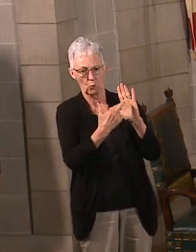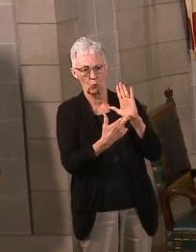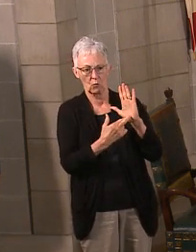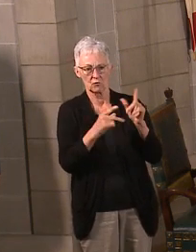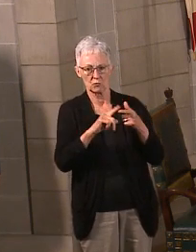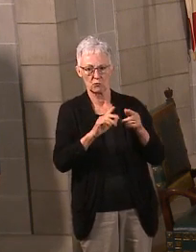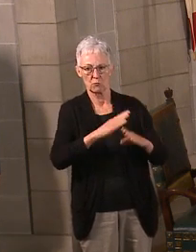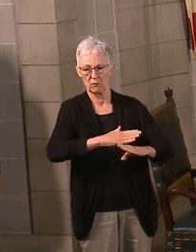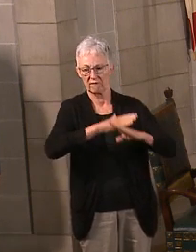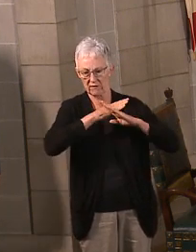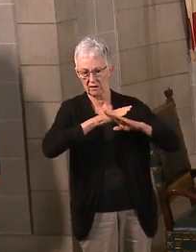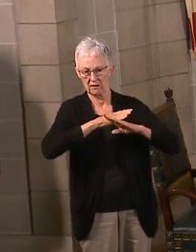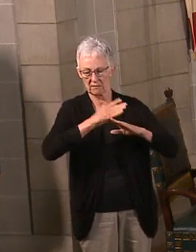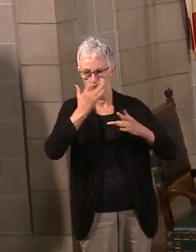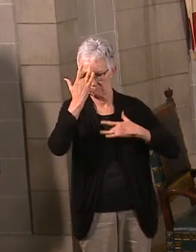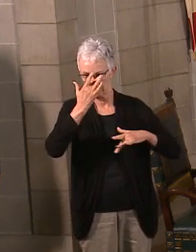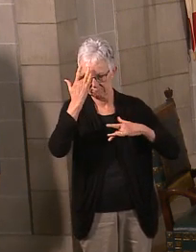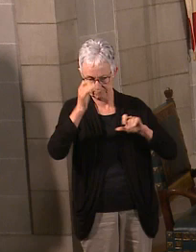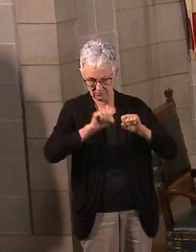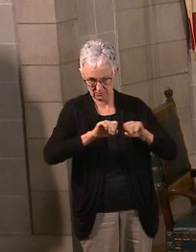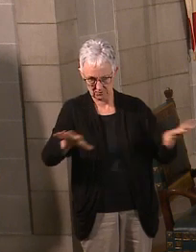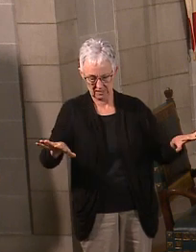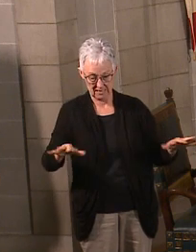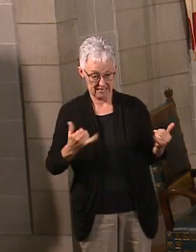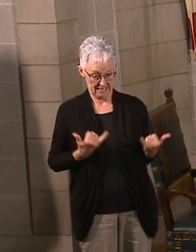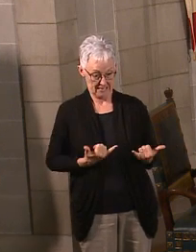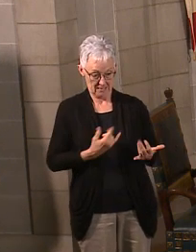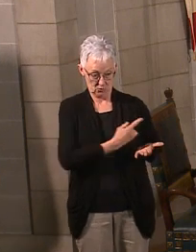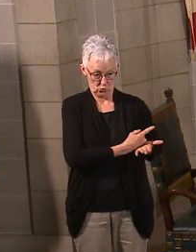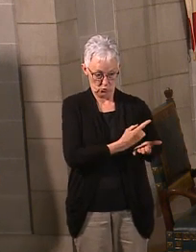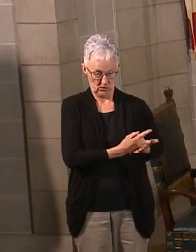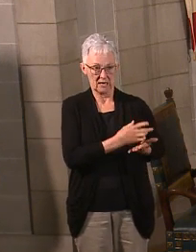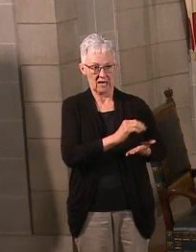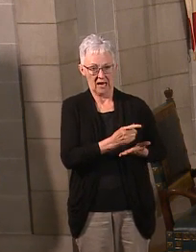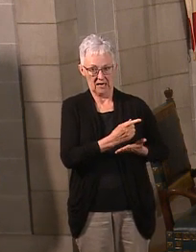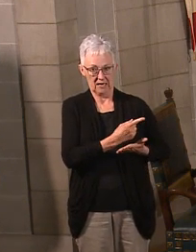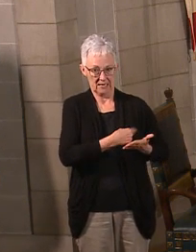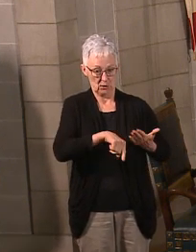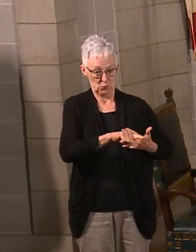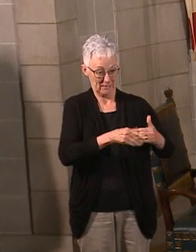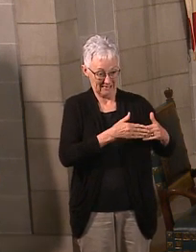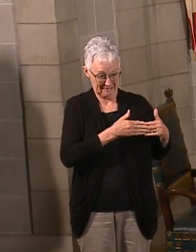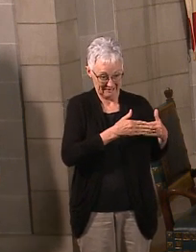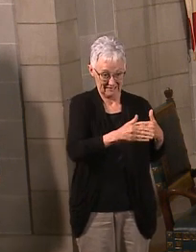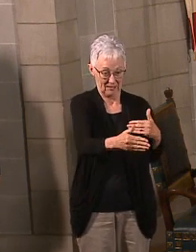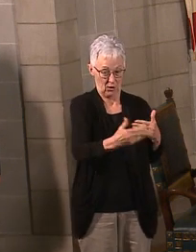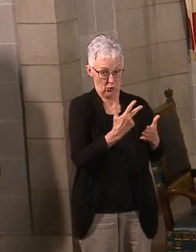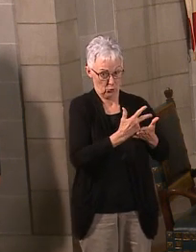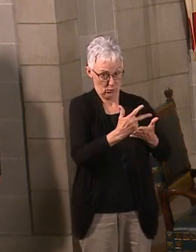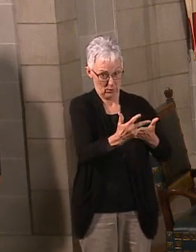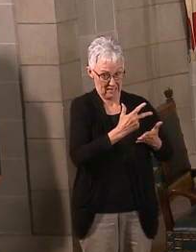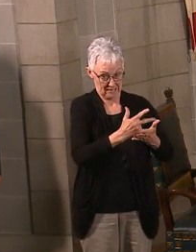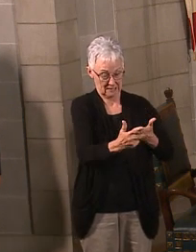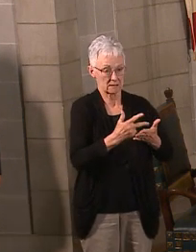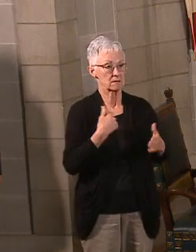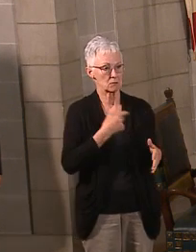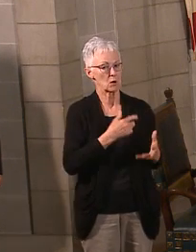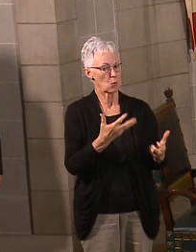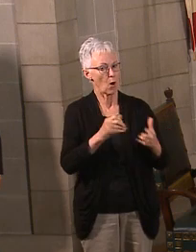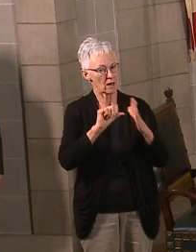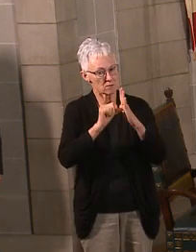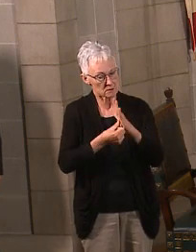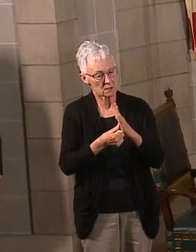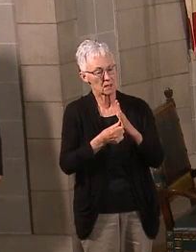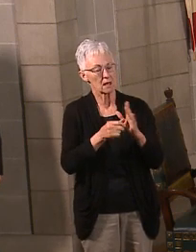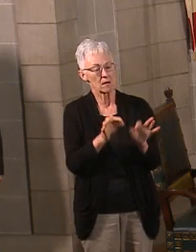this week and for the next 3 weeks, we're going to continue to focus on stay home, right? We start off the week by talking about stay